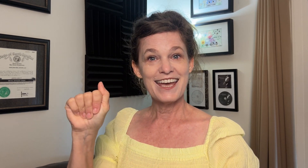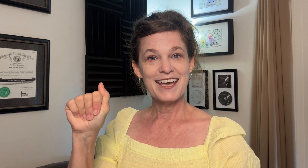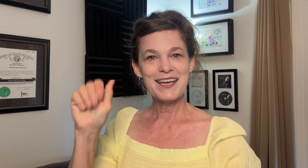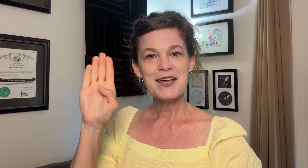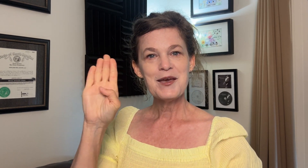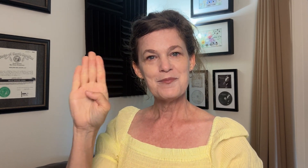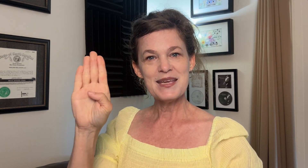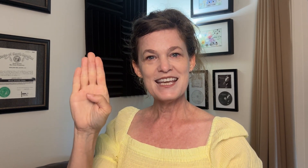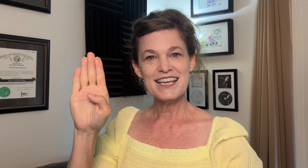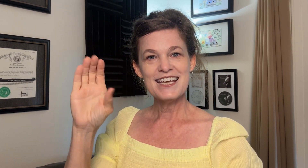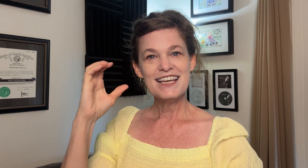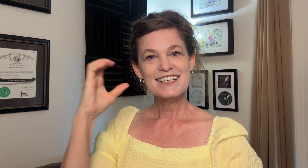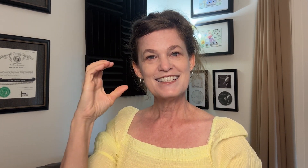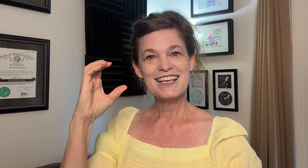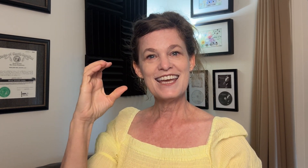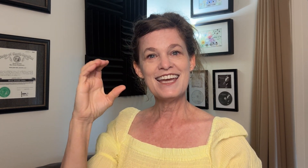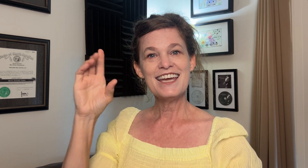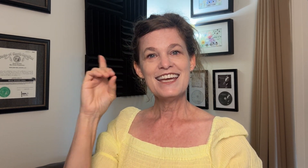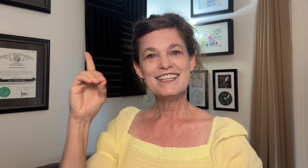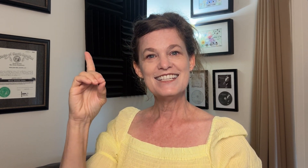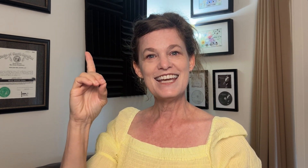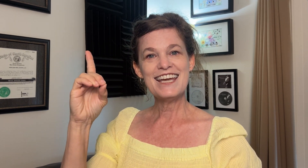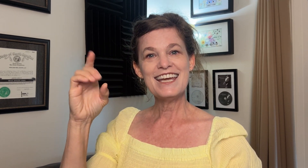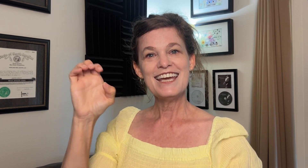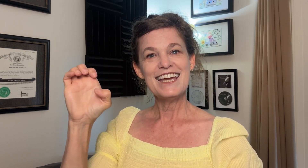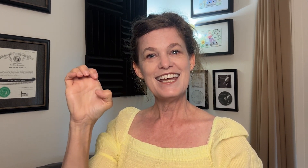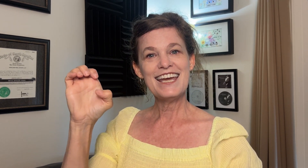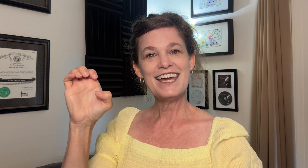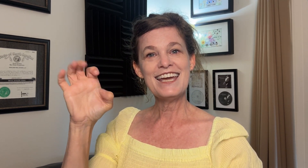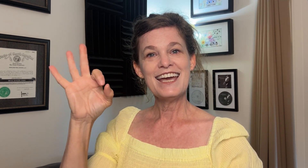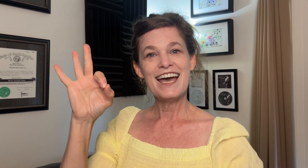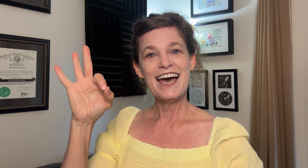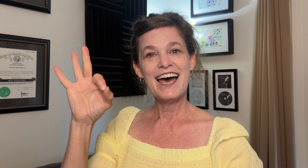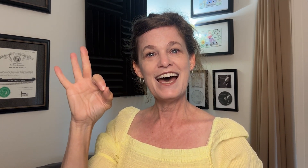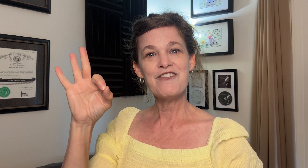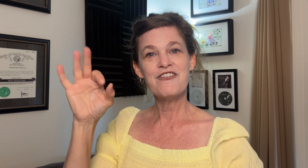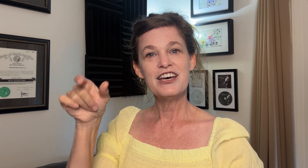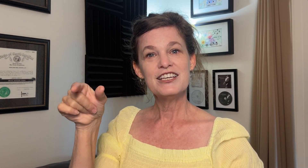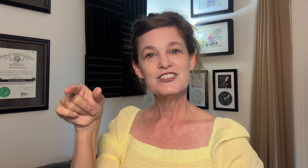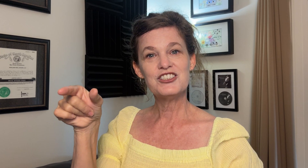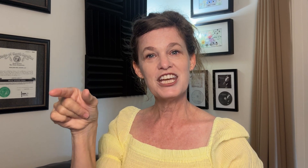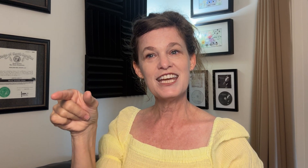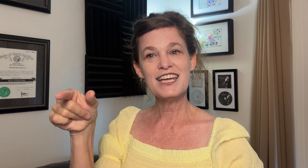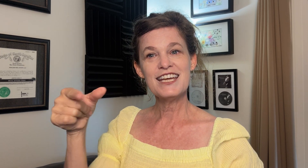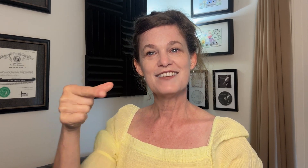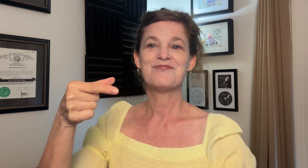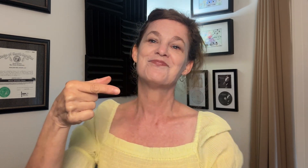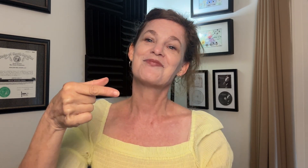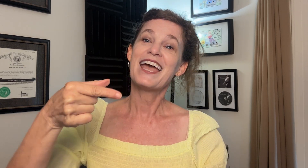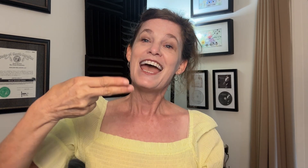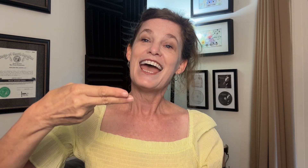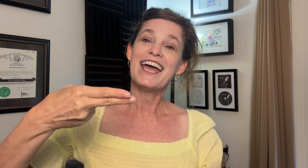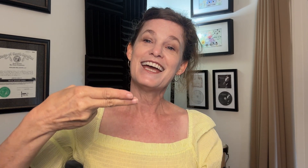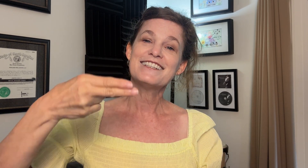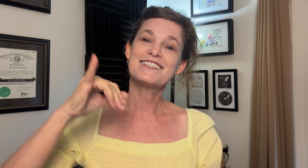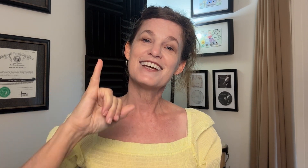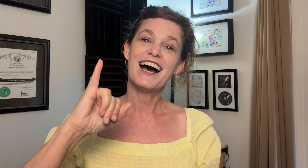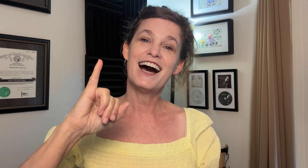A, B, C, D, E, F, G, H,